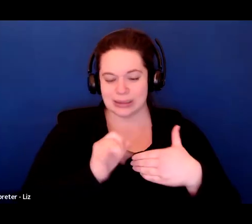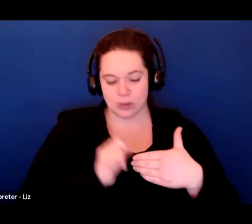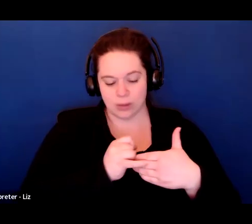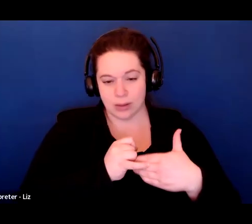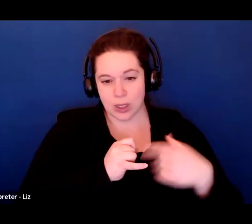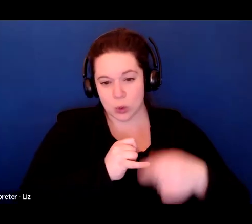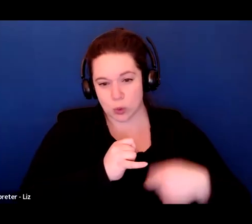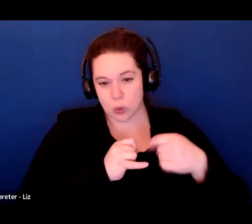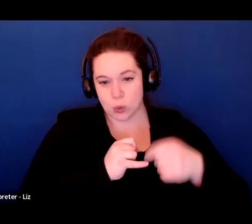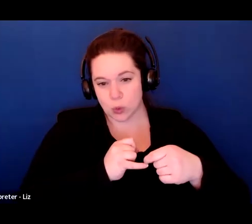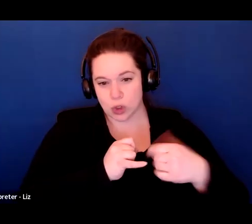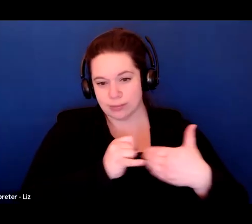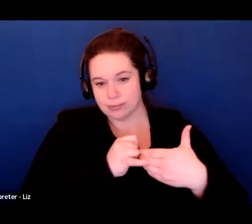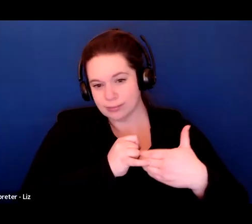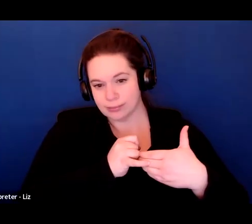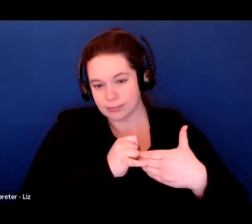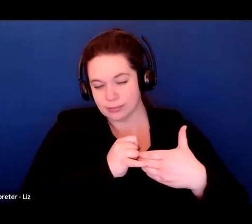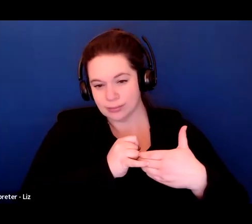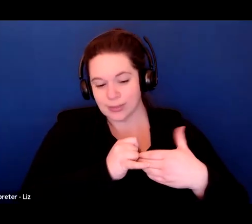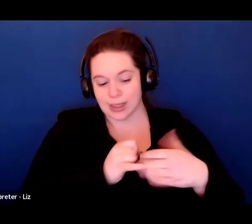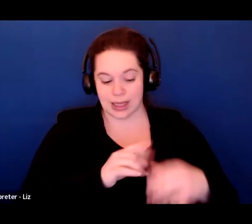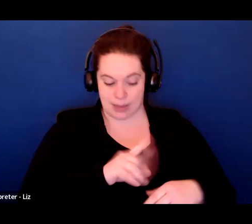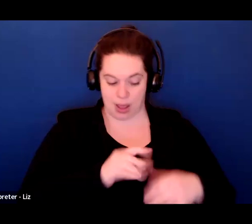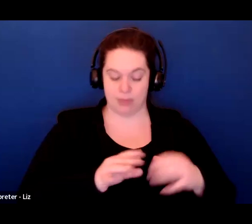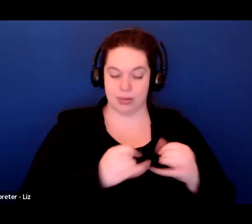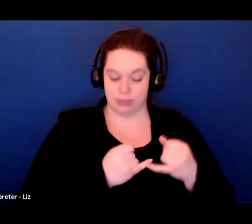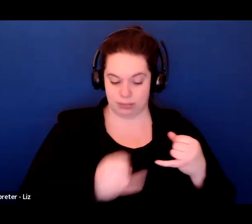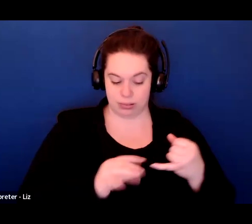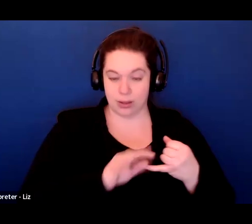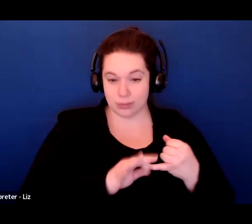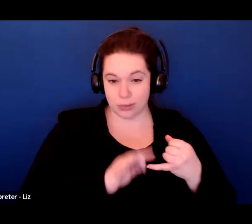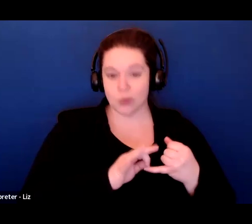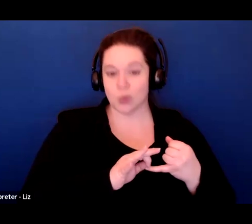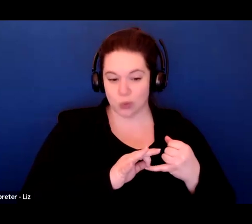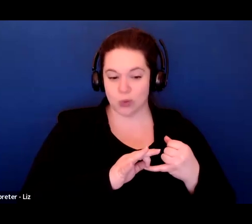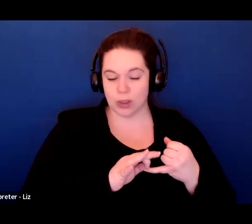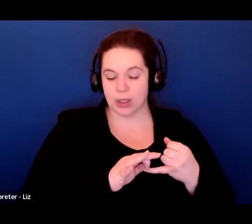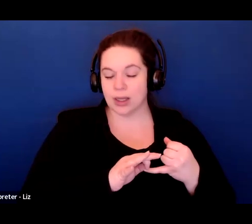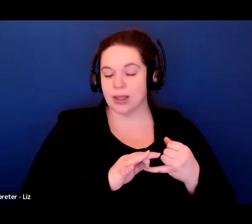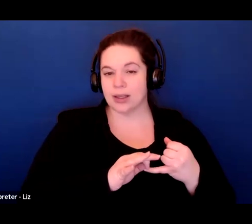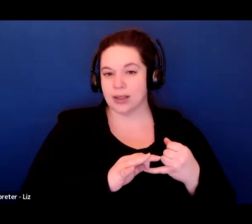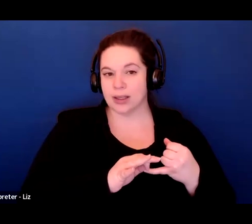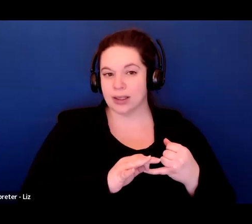suture the tube to the pump, and they suture the tube to the um,